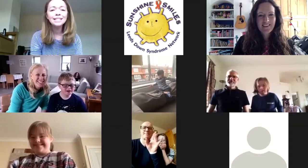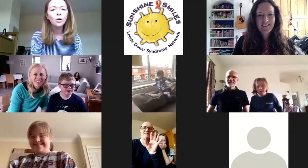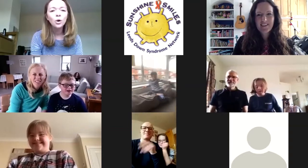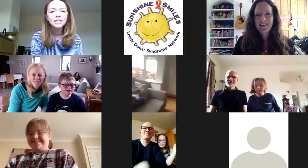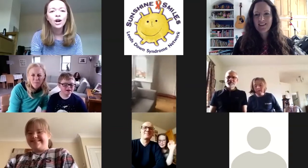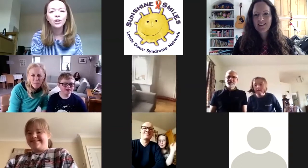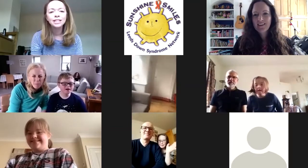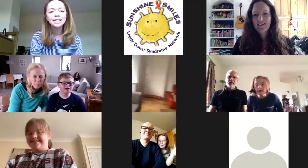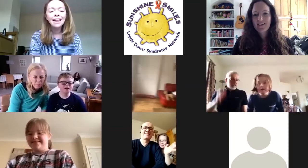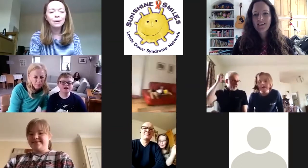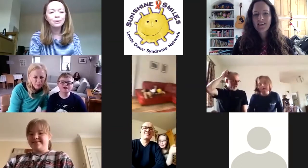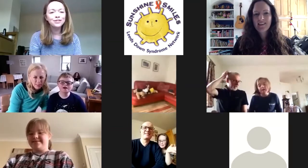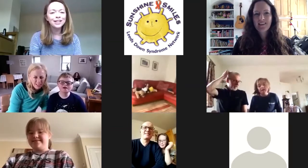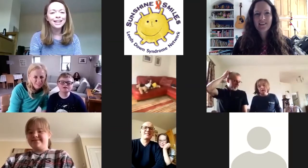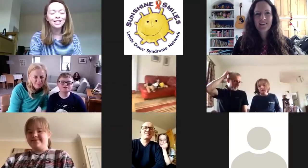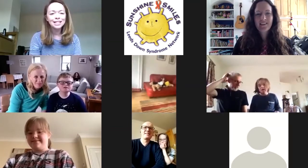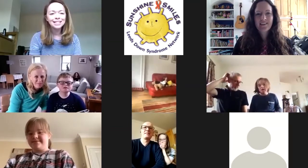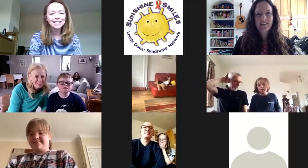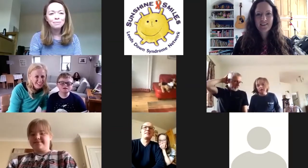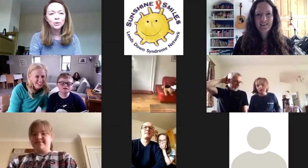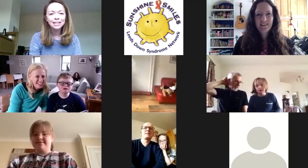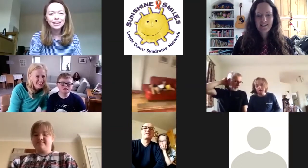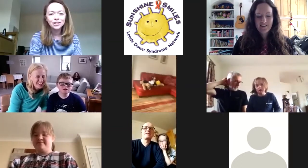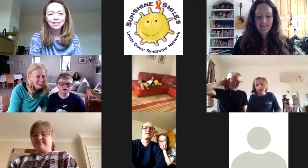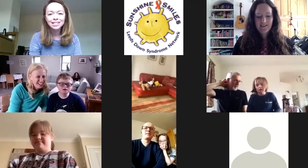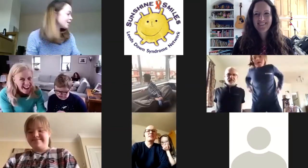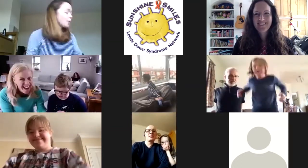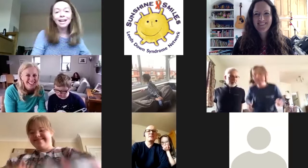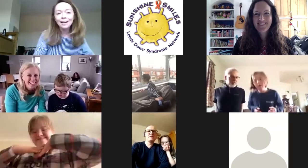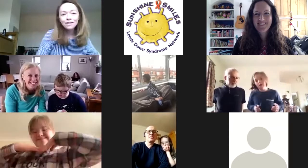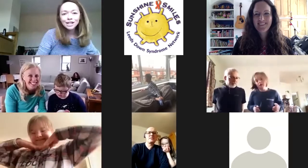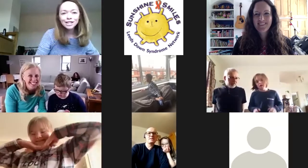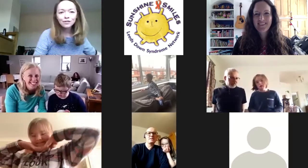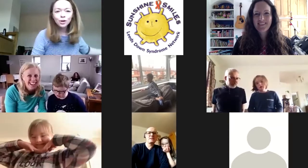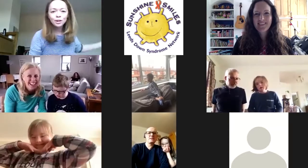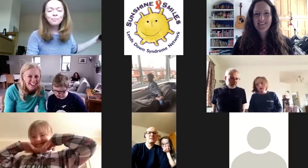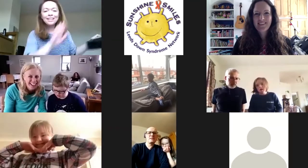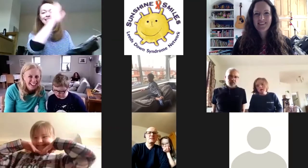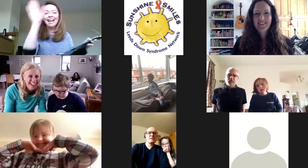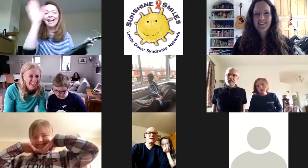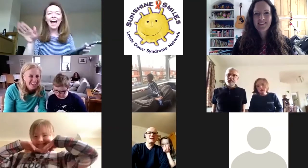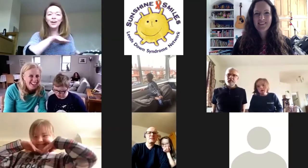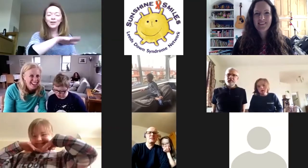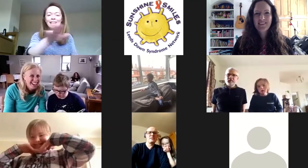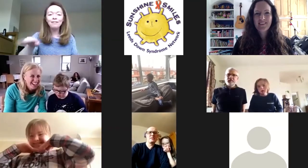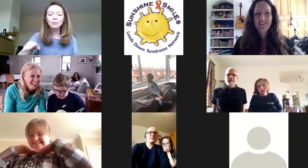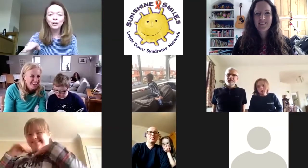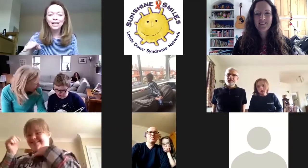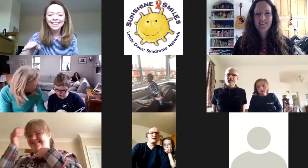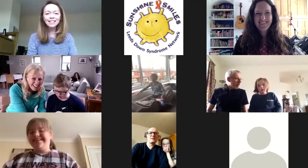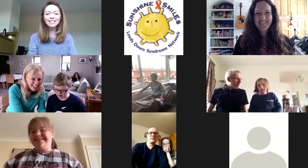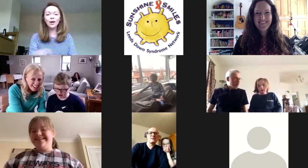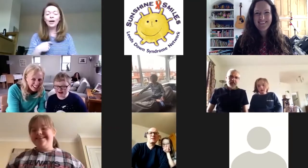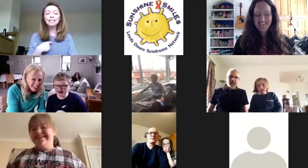So these are all songs that we've done in our Saturday morning sessions. So we're going to first of all sing hello to